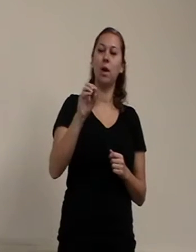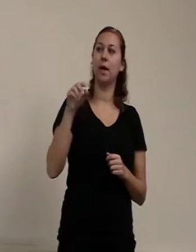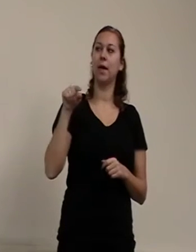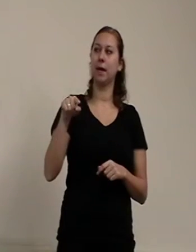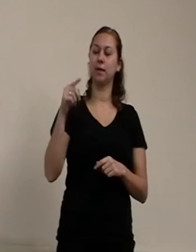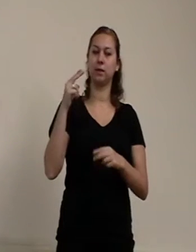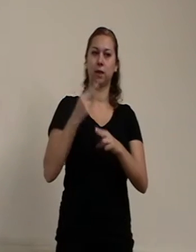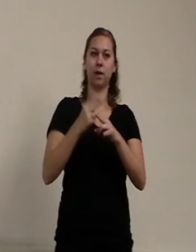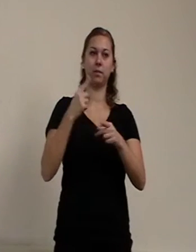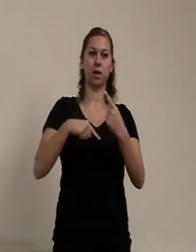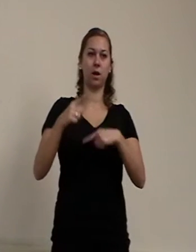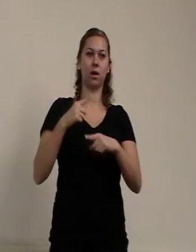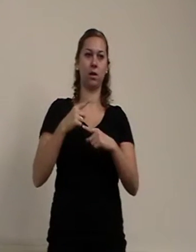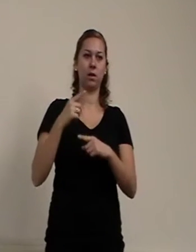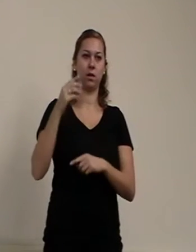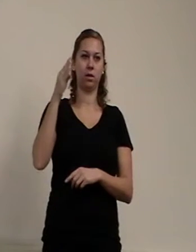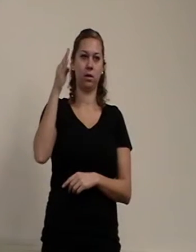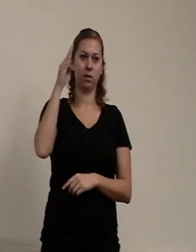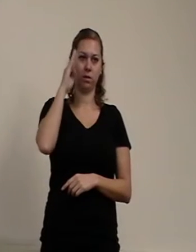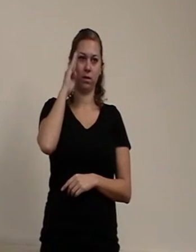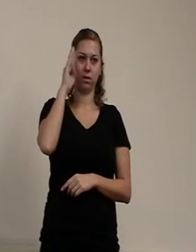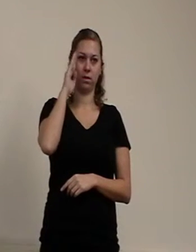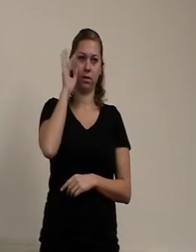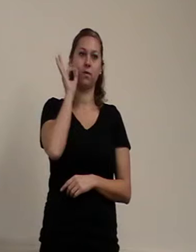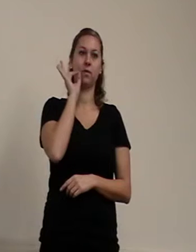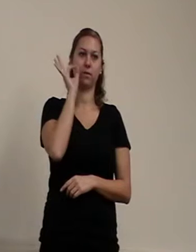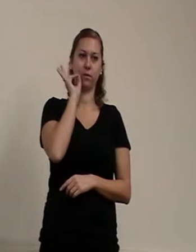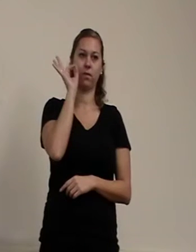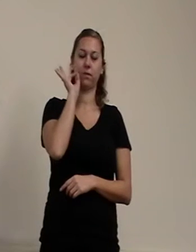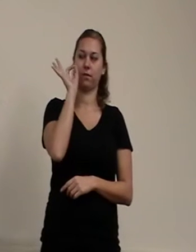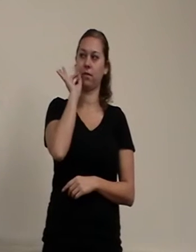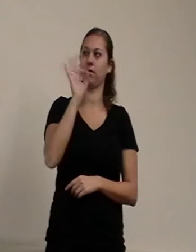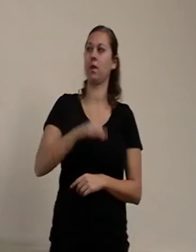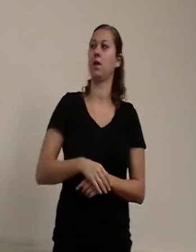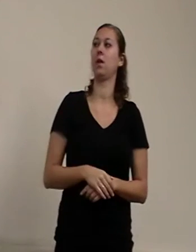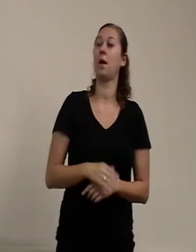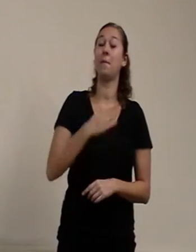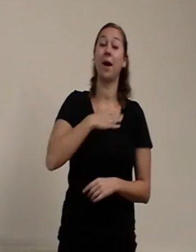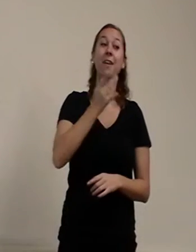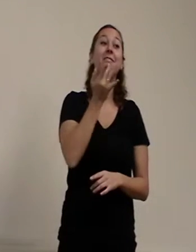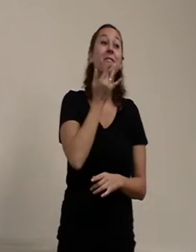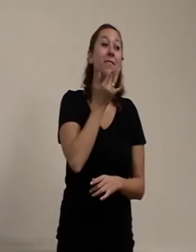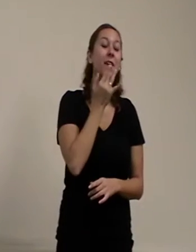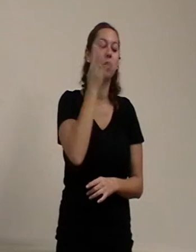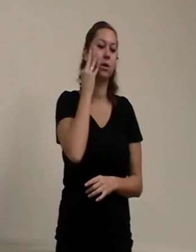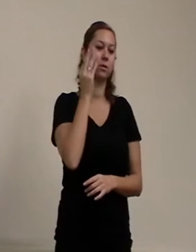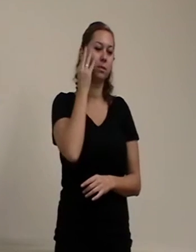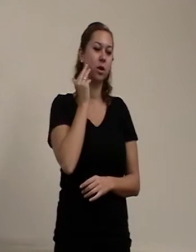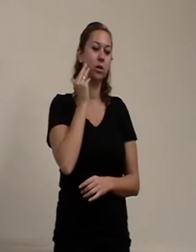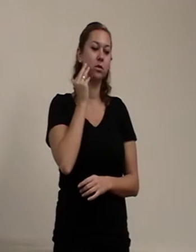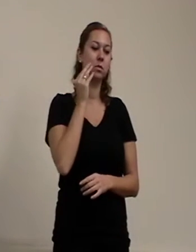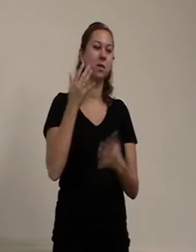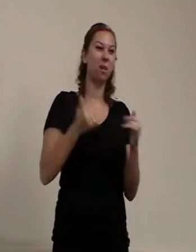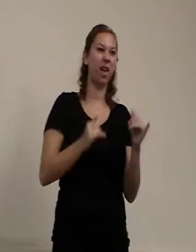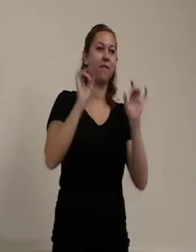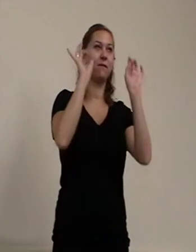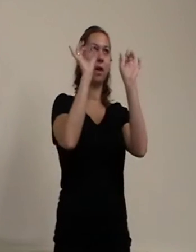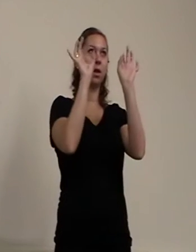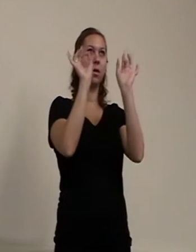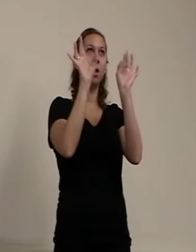actually was very interesting because one of my favorite experiences from Gallaudet was playing volleyball at lunchtime. And it was really cool because we'd